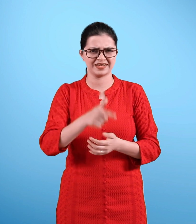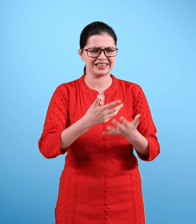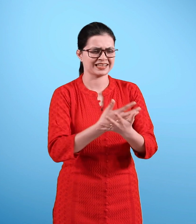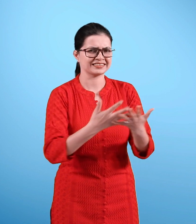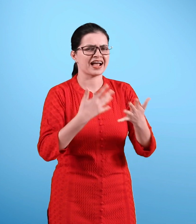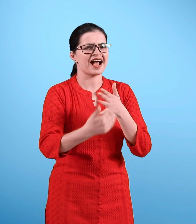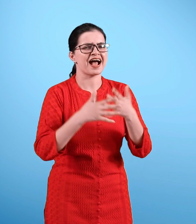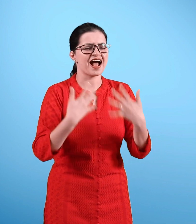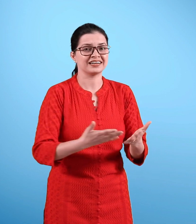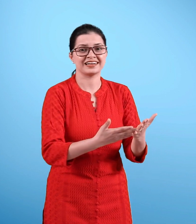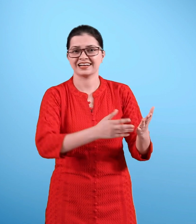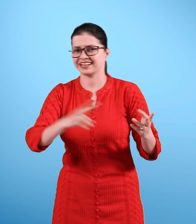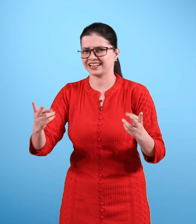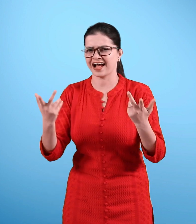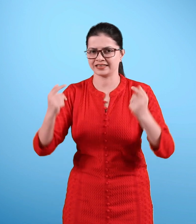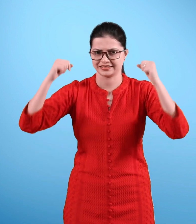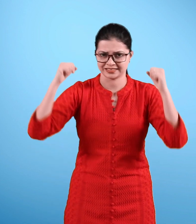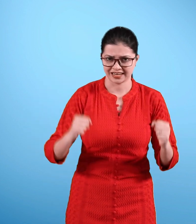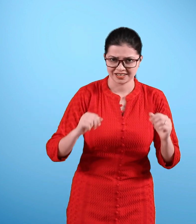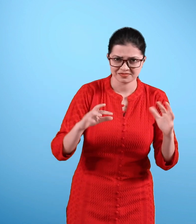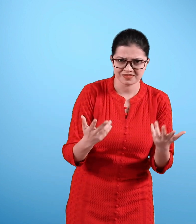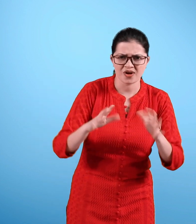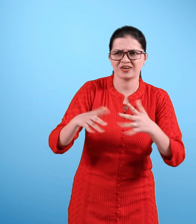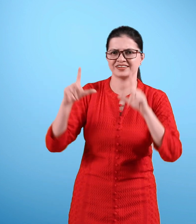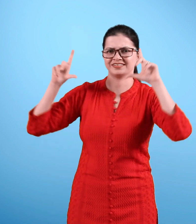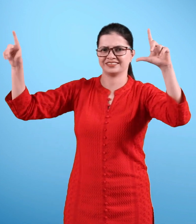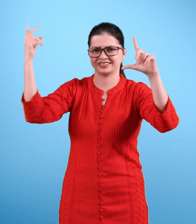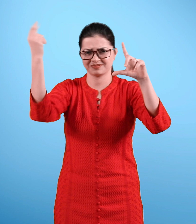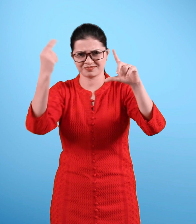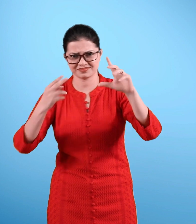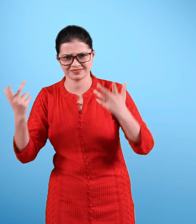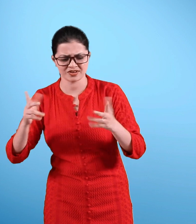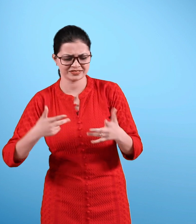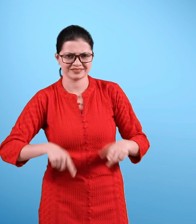What about objects like a chair, a painting, or a shoe?